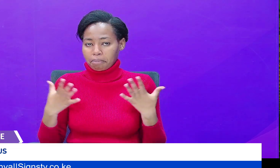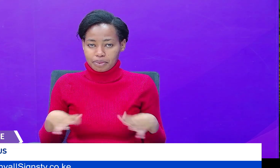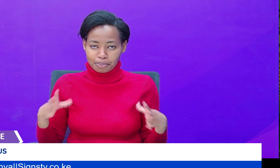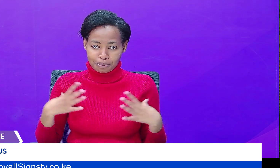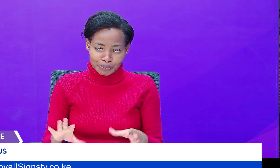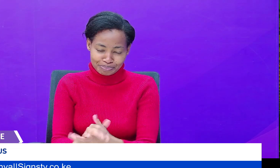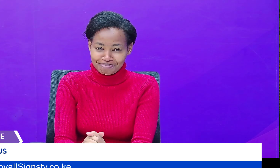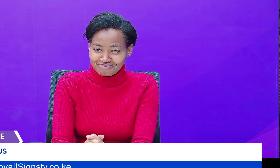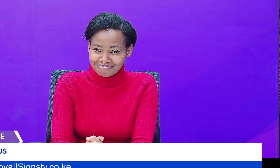people.